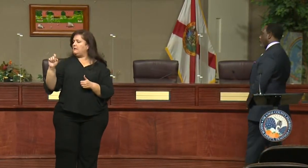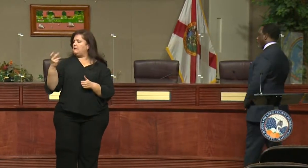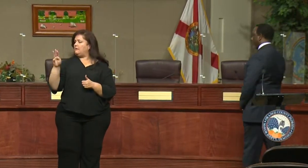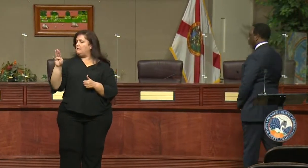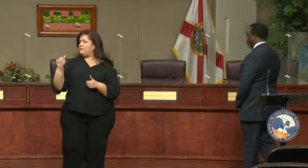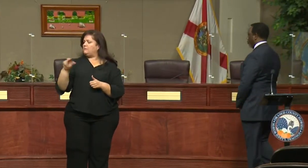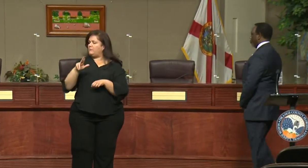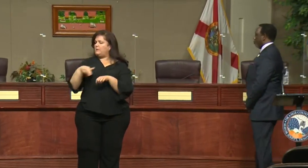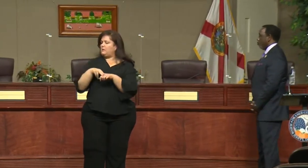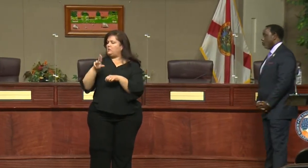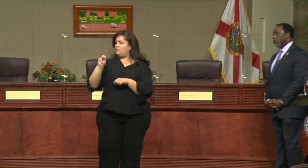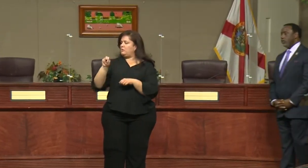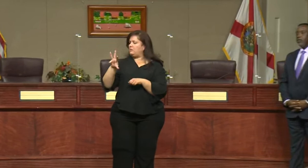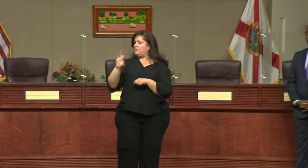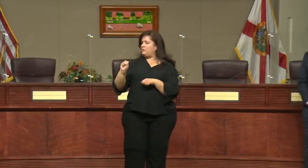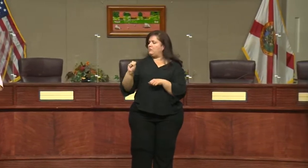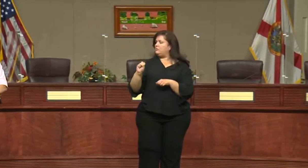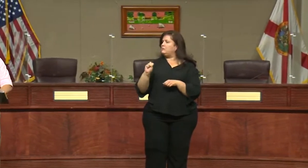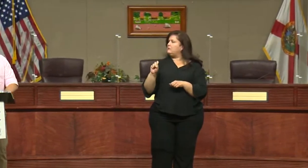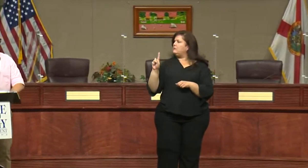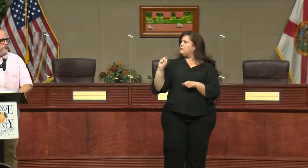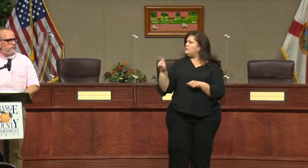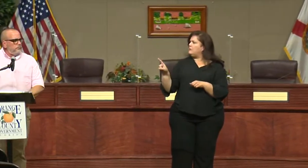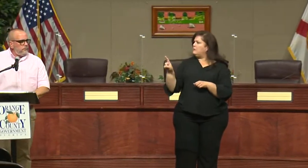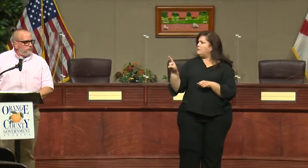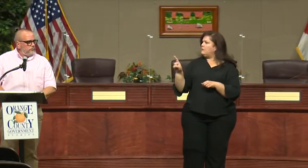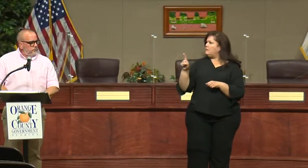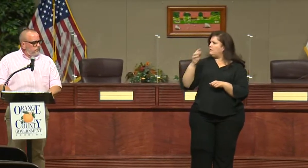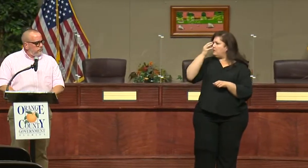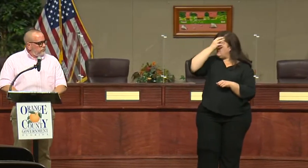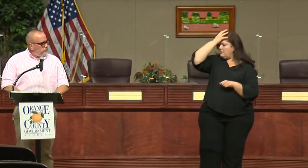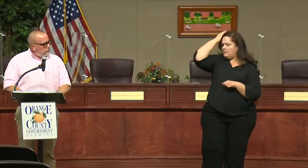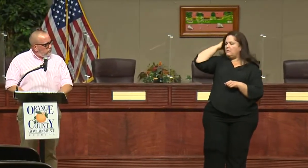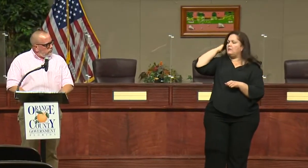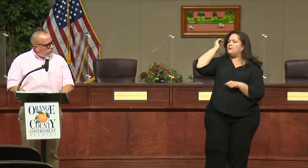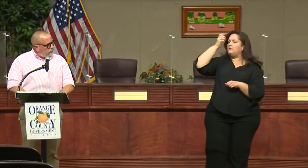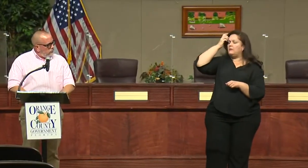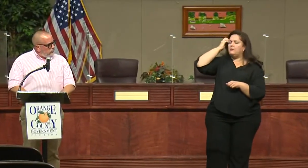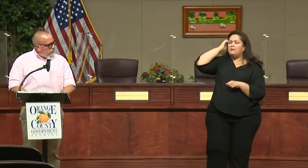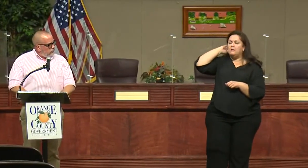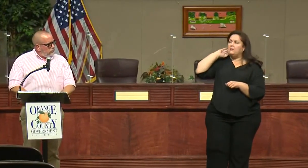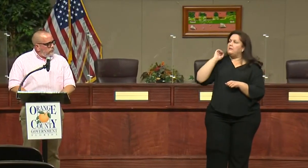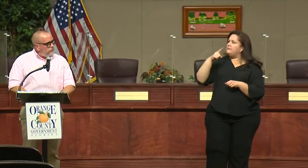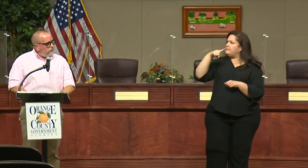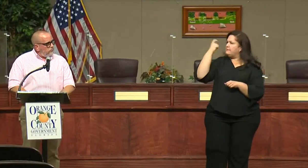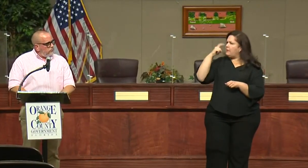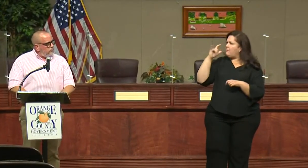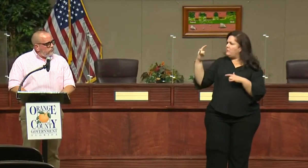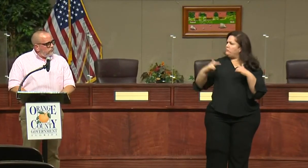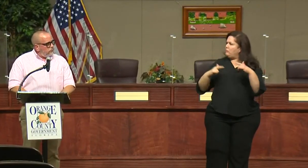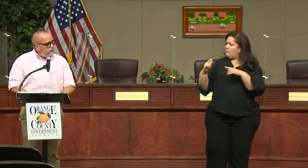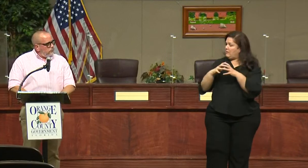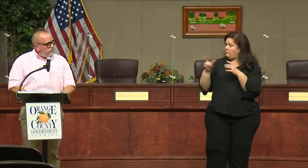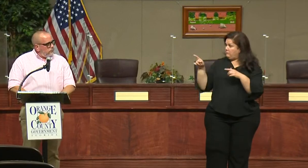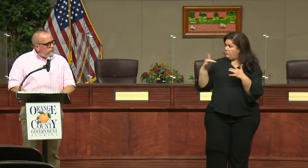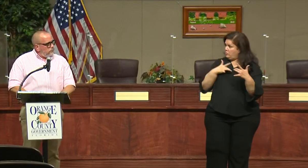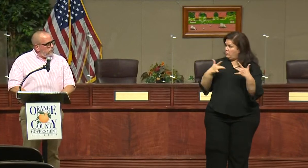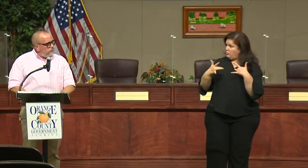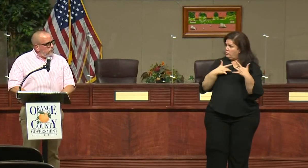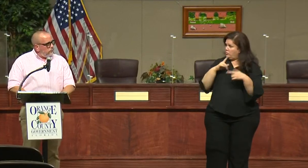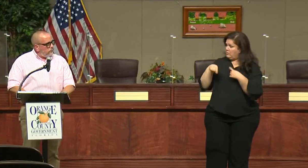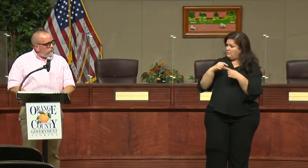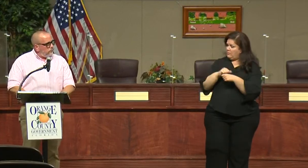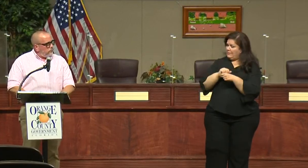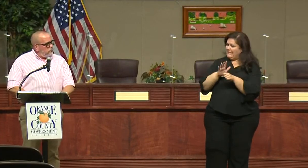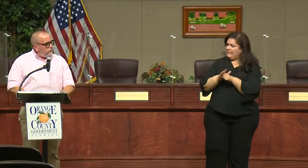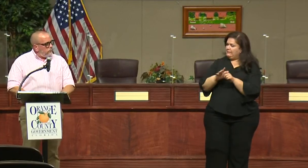News. And her question, Dr. Pino, is given the travel rush we'll soon see in the summer, is your team concerned about COVID-19